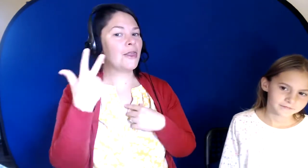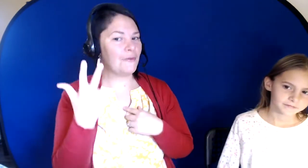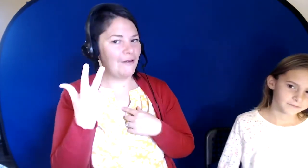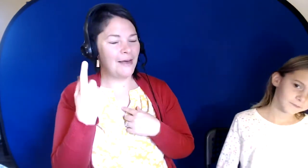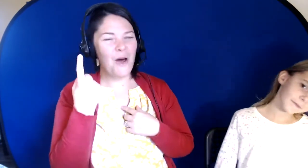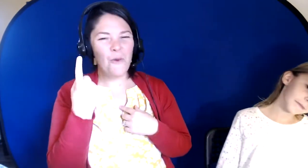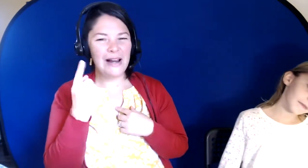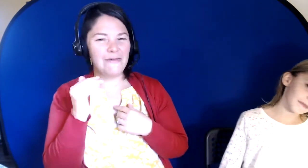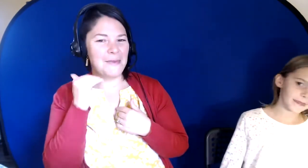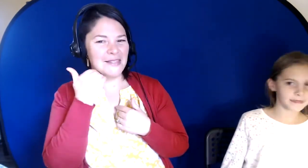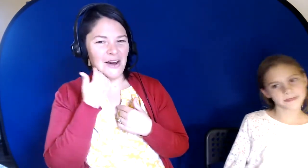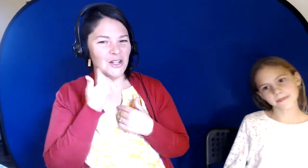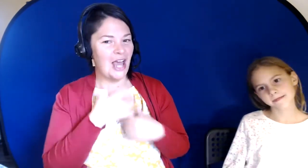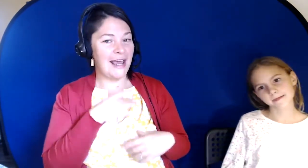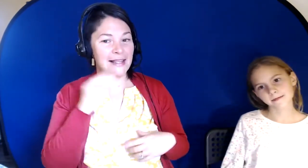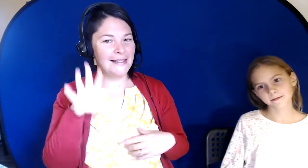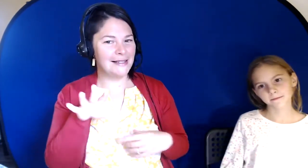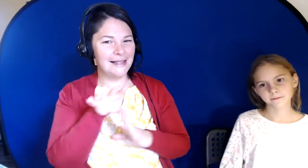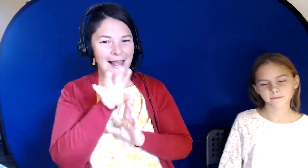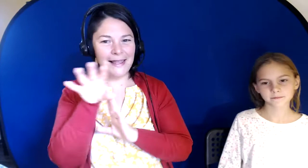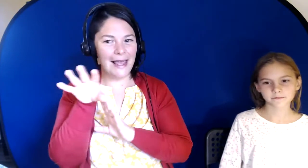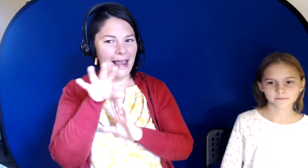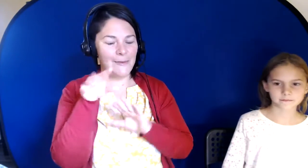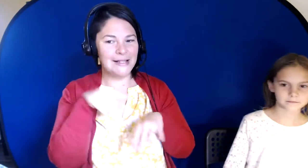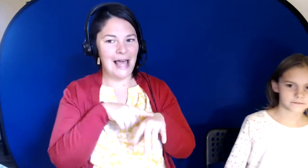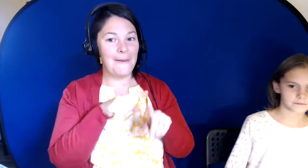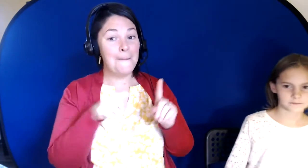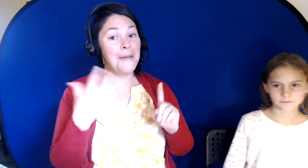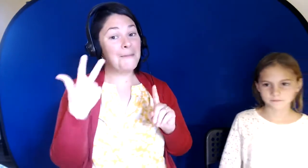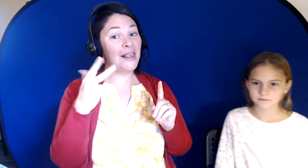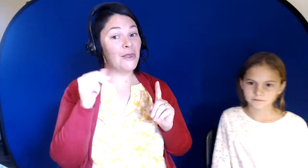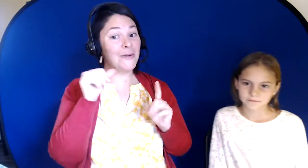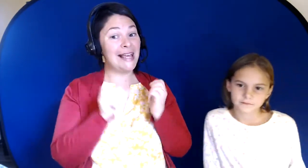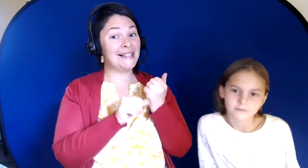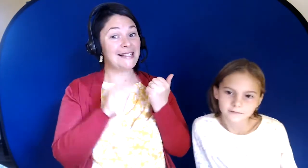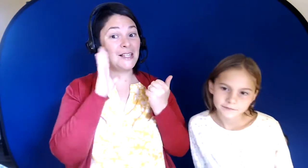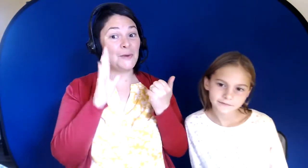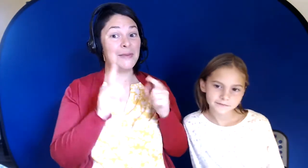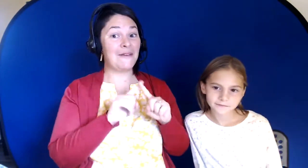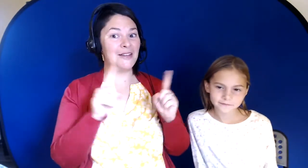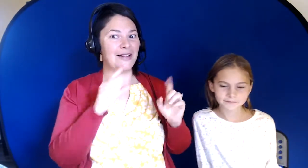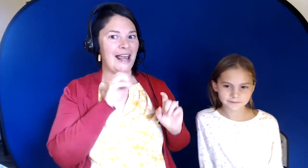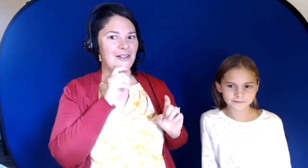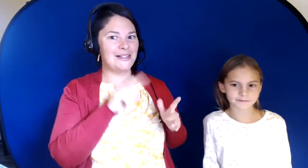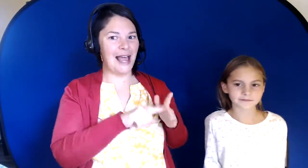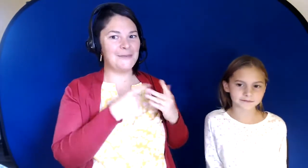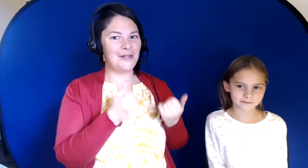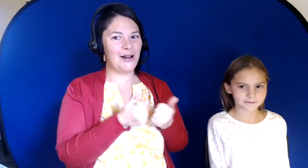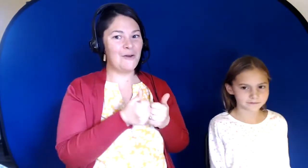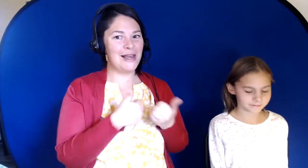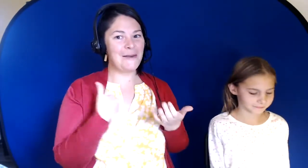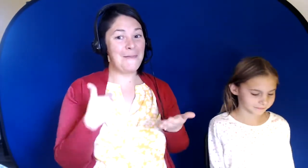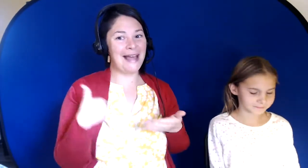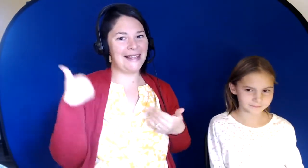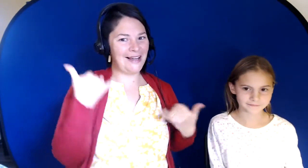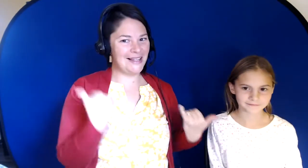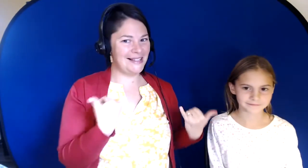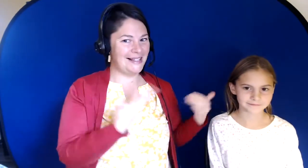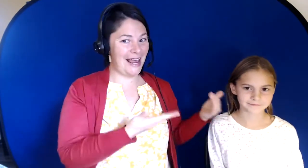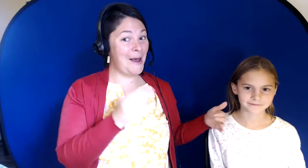of them. One of them is very shy and doesn't like that camera time, but my three assistants will be of different ages. I'm starting with my youngest today,